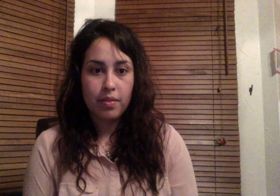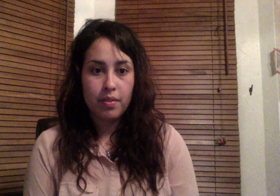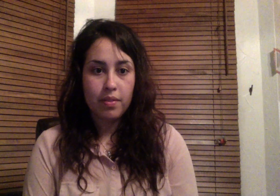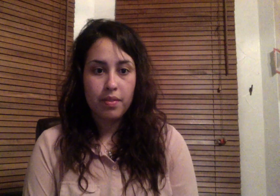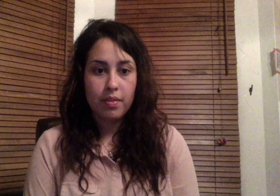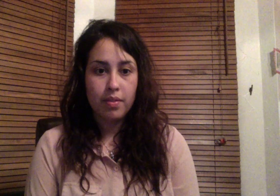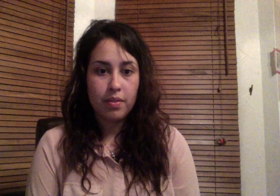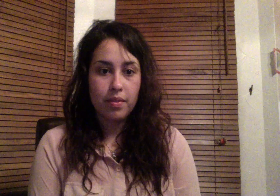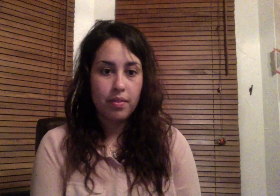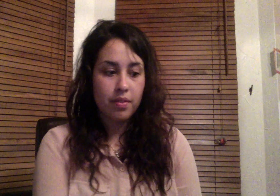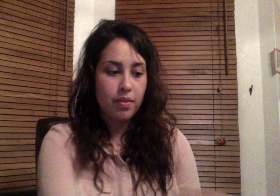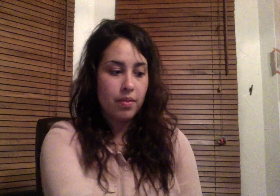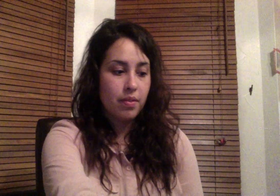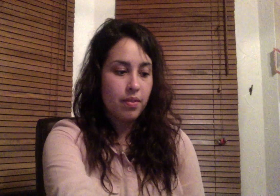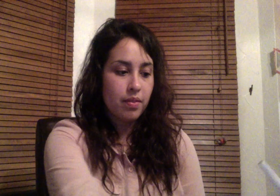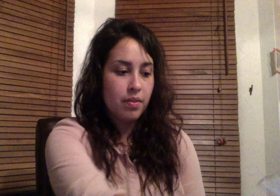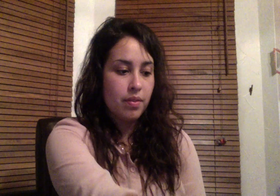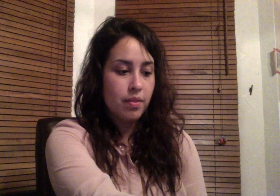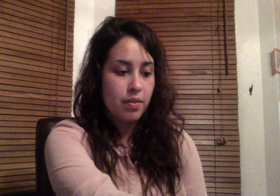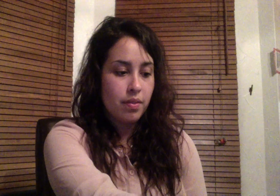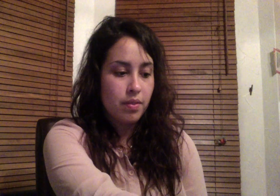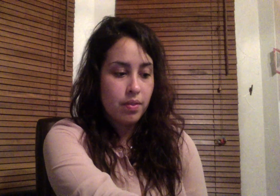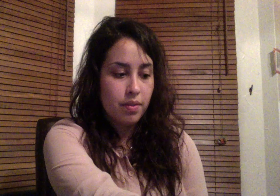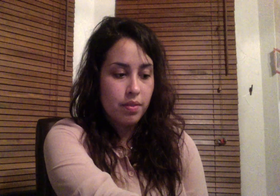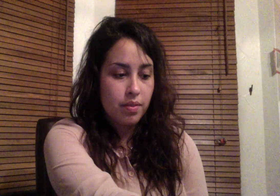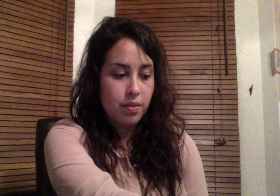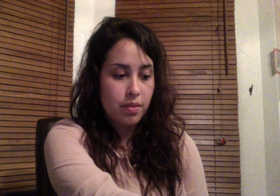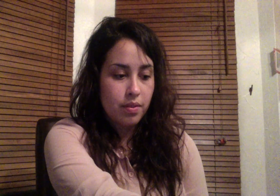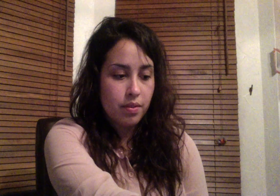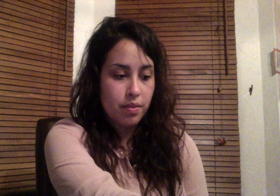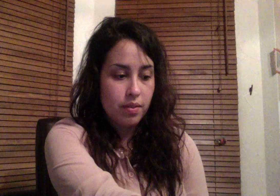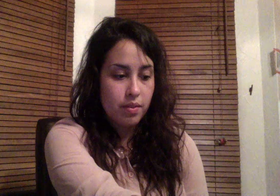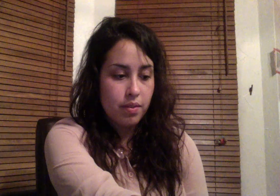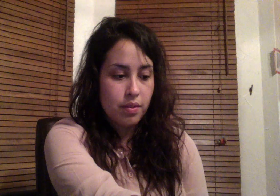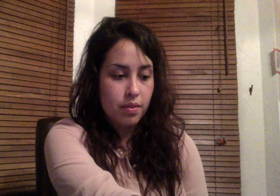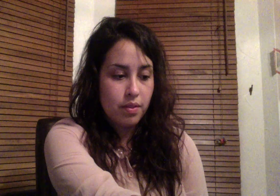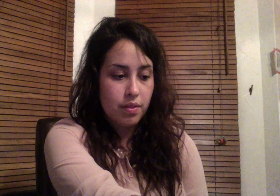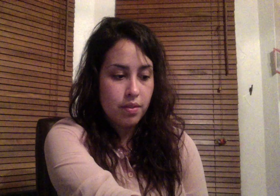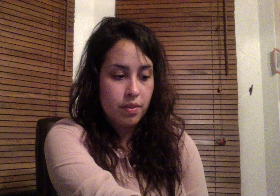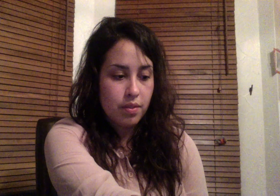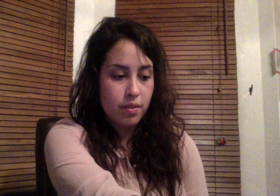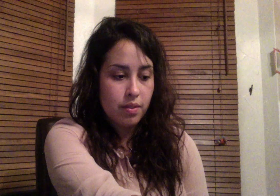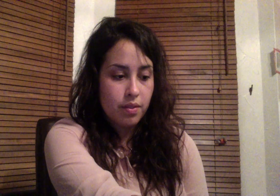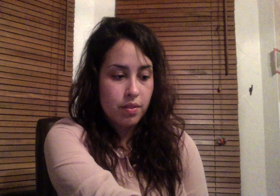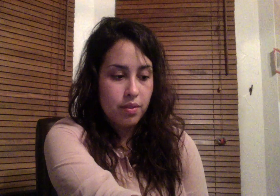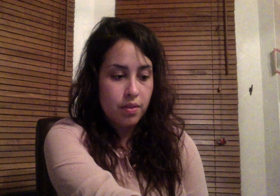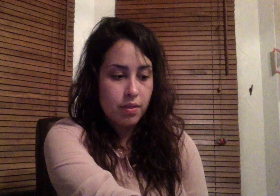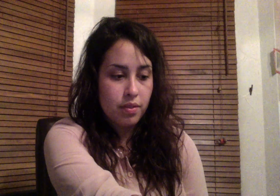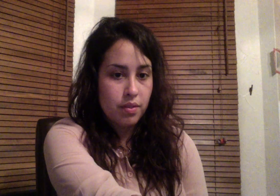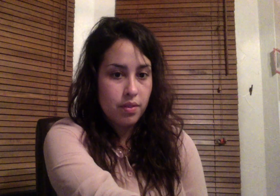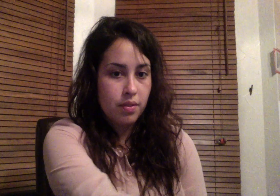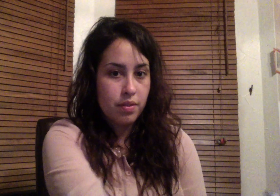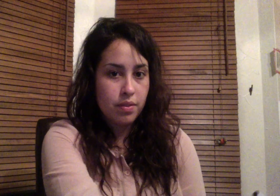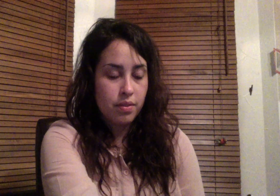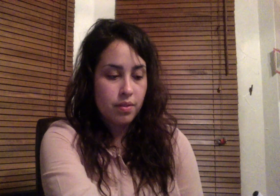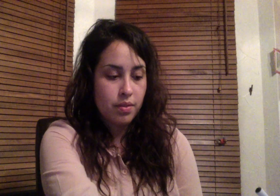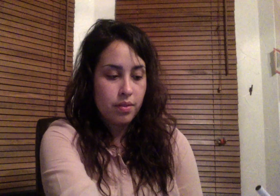Photosynthesis is the process used by plants to make their own food, or in more complex terms, it is the conversion of